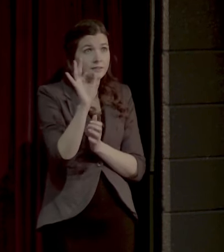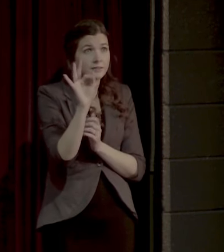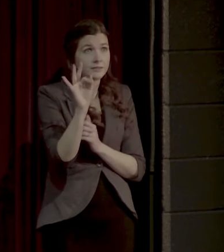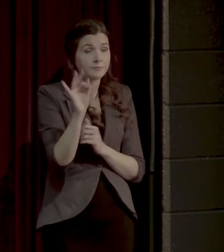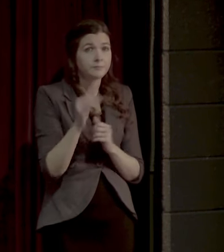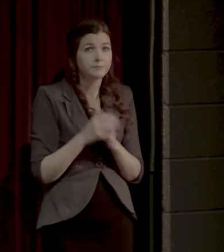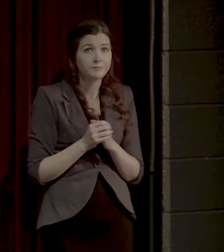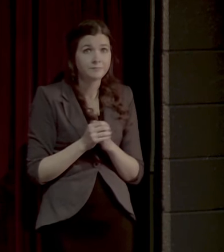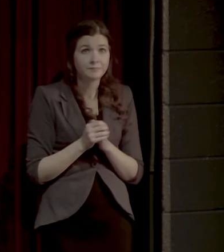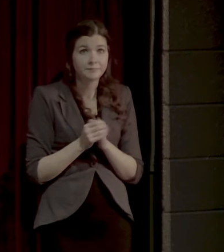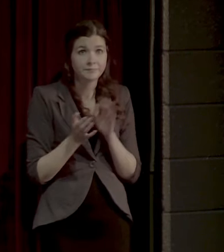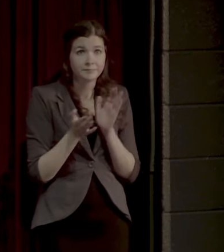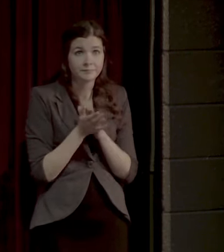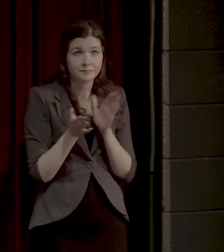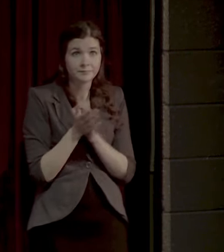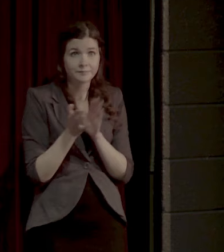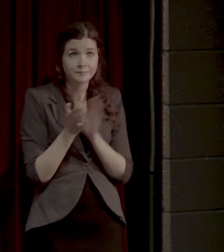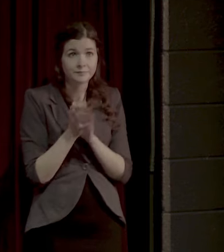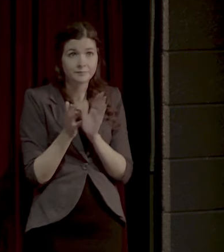2019.